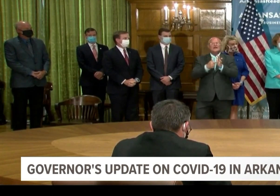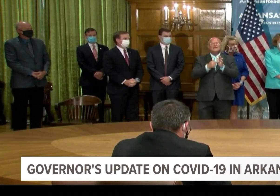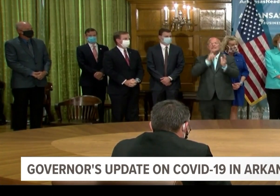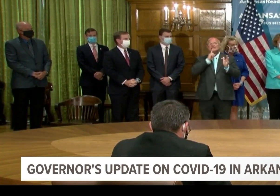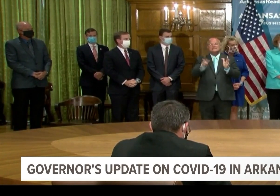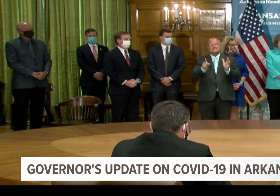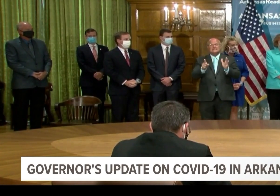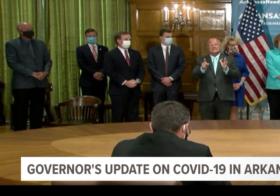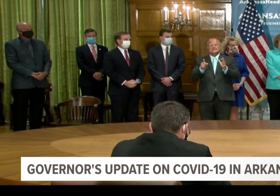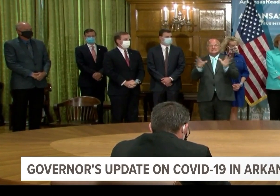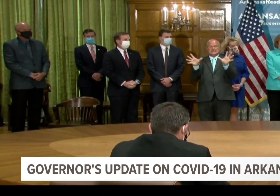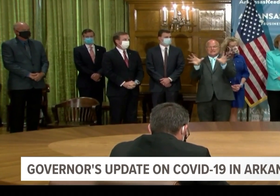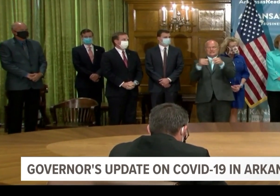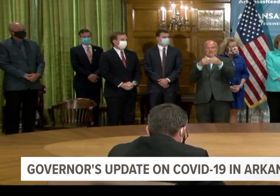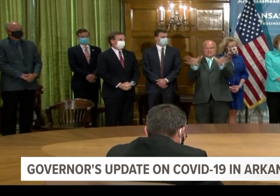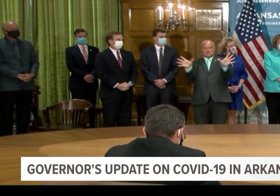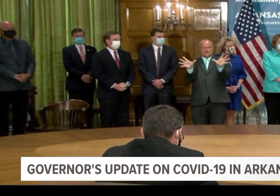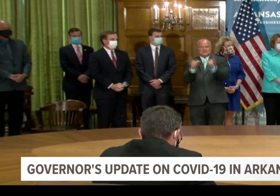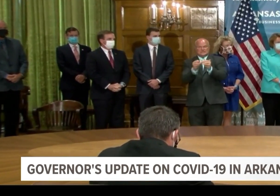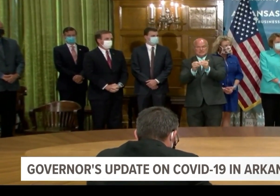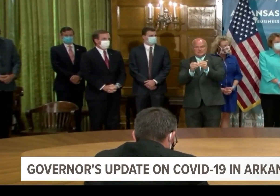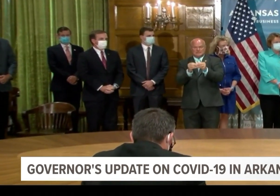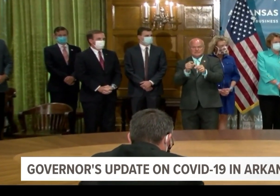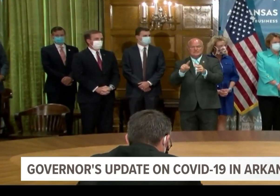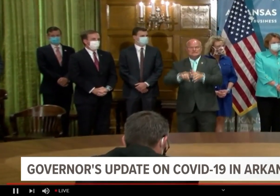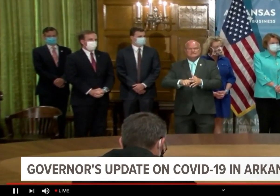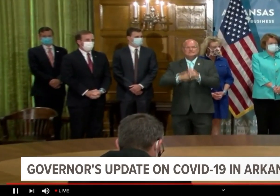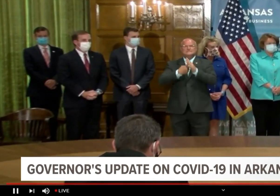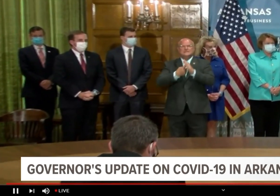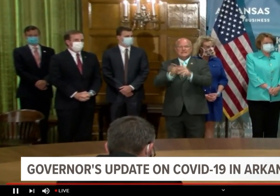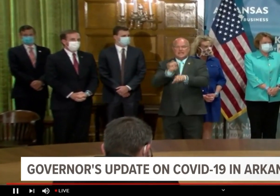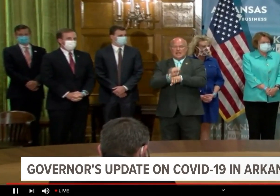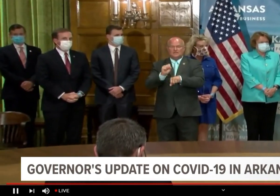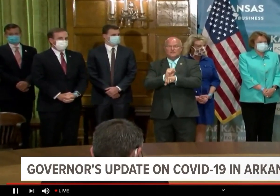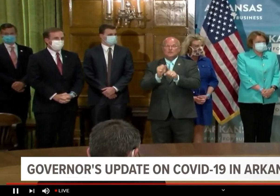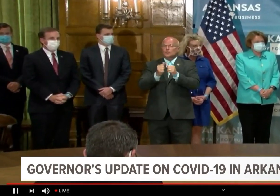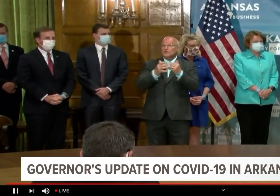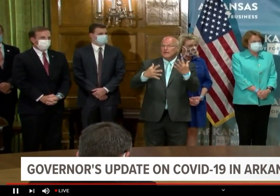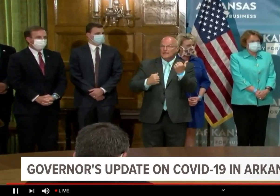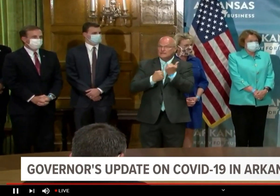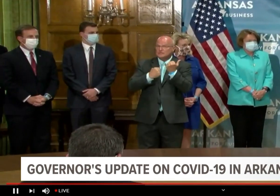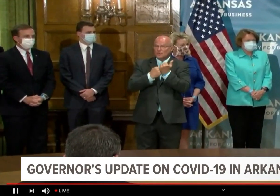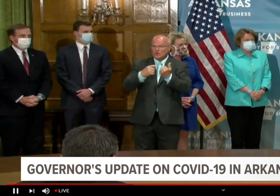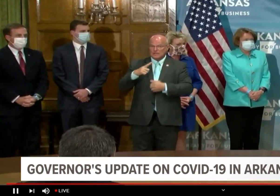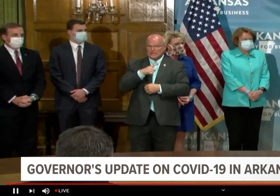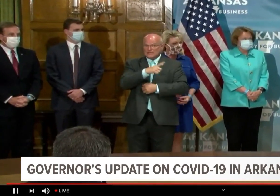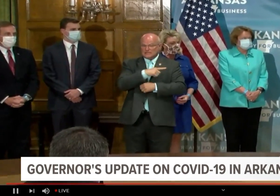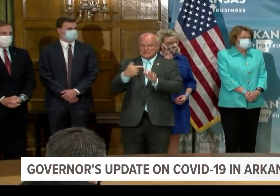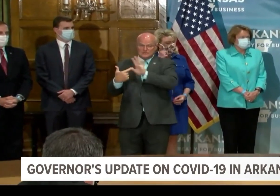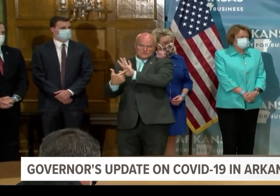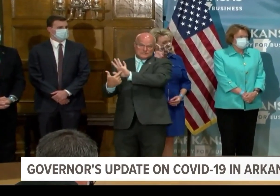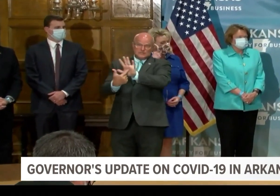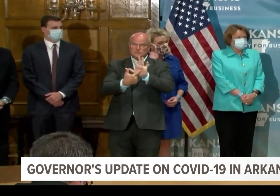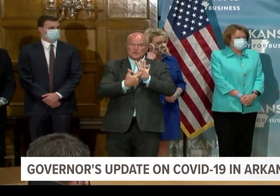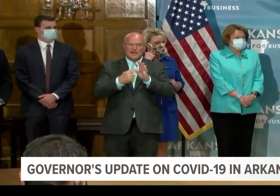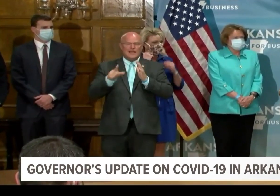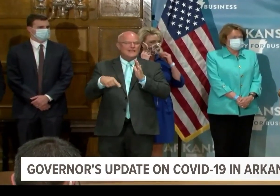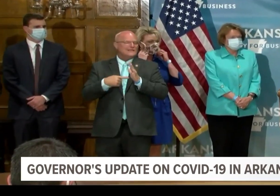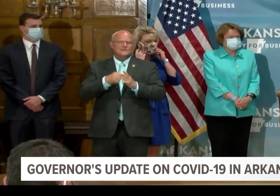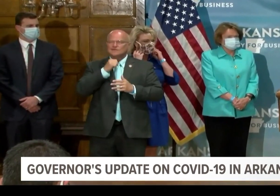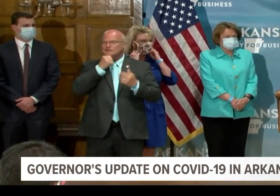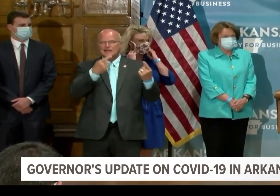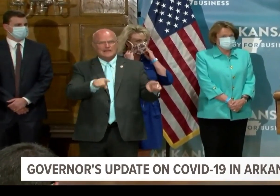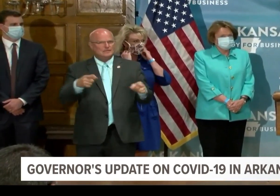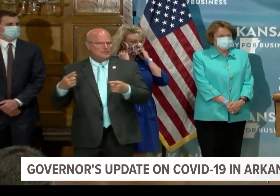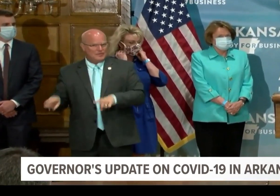Assembly initiated effort because without the support of the legislation that was demonstrated, this would not